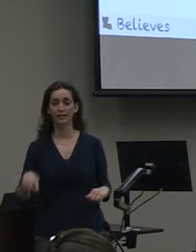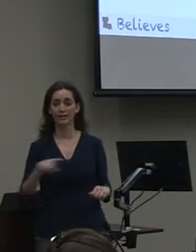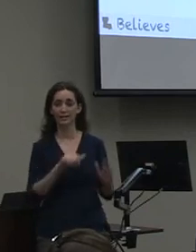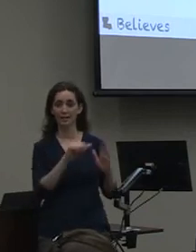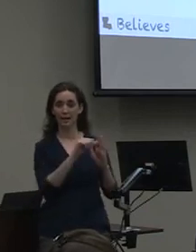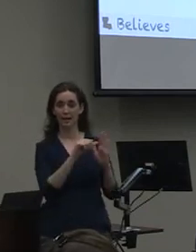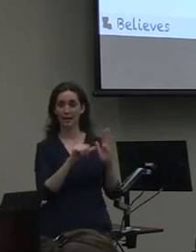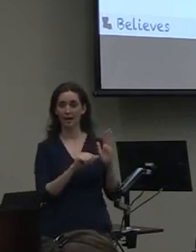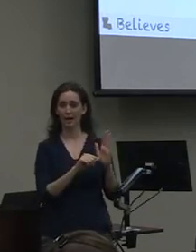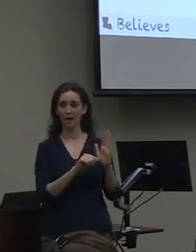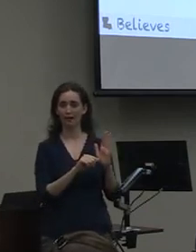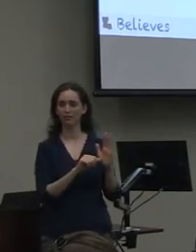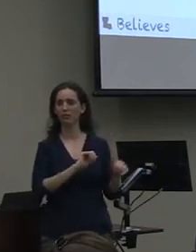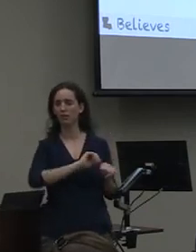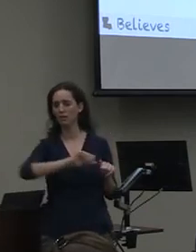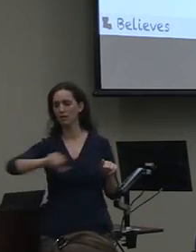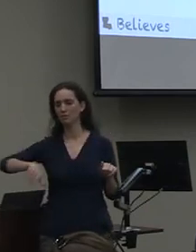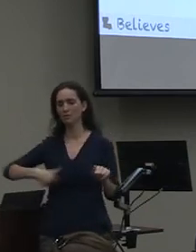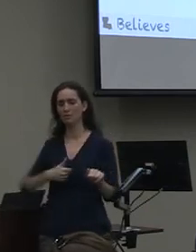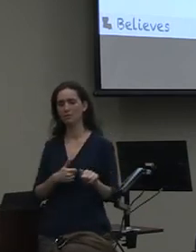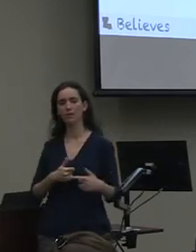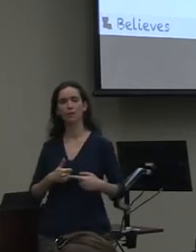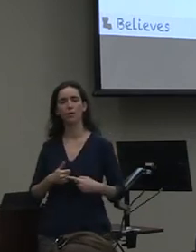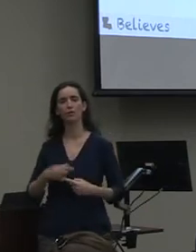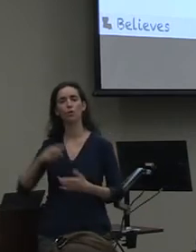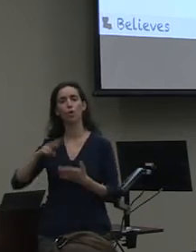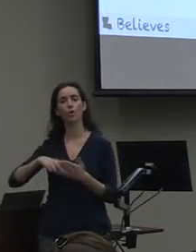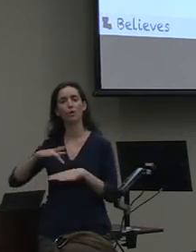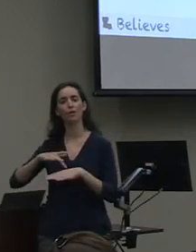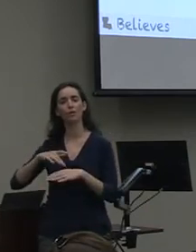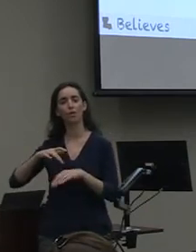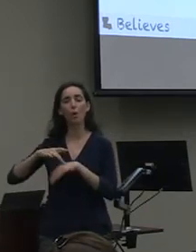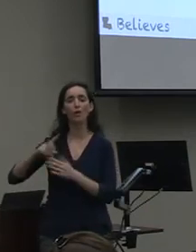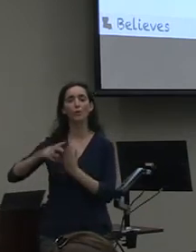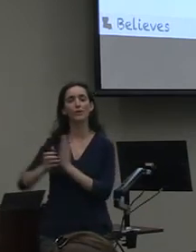these acts actually stem from recommendations of the Early Literacy Commission.